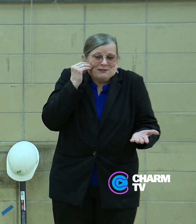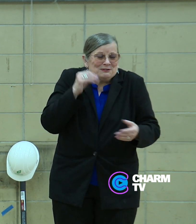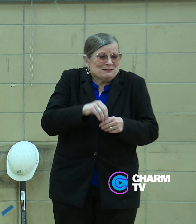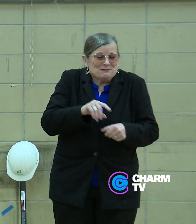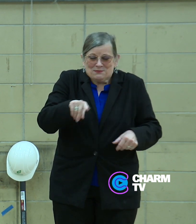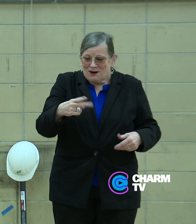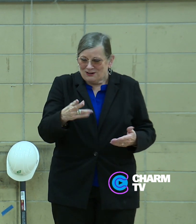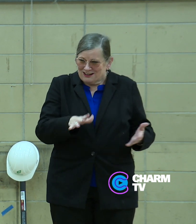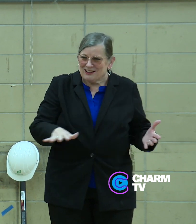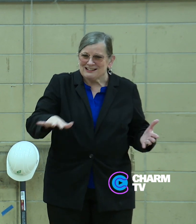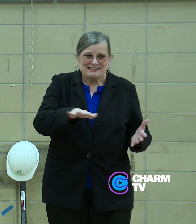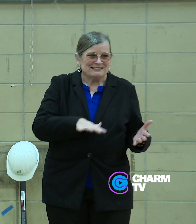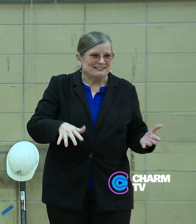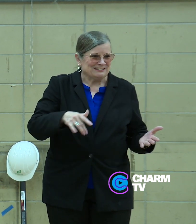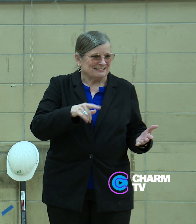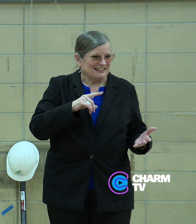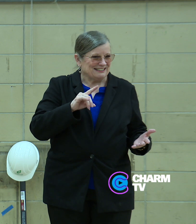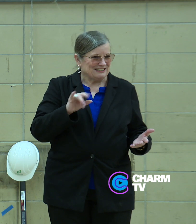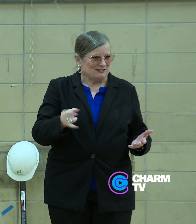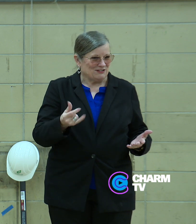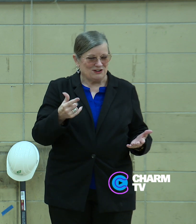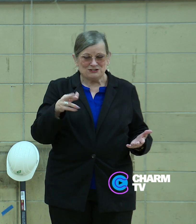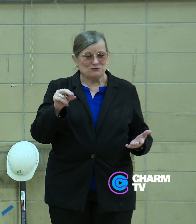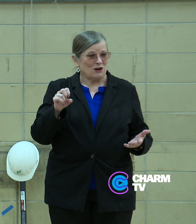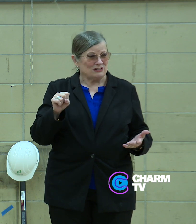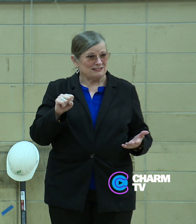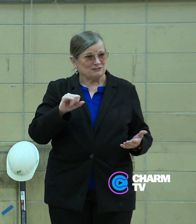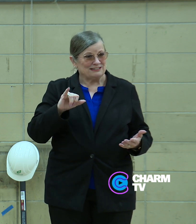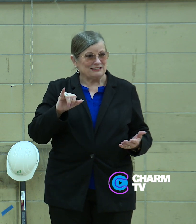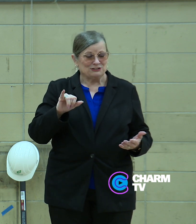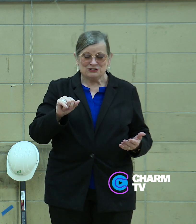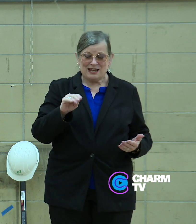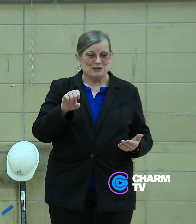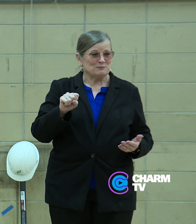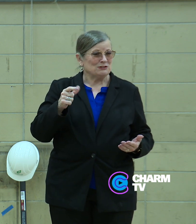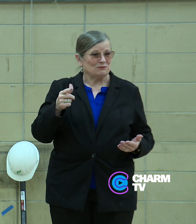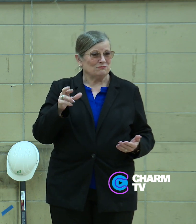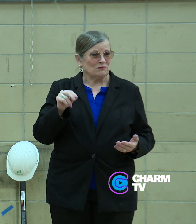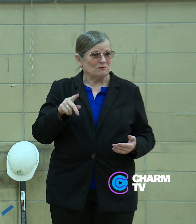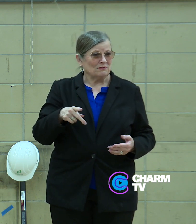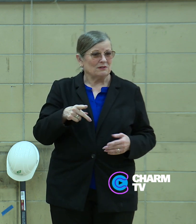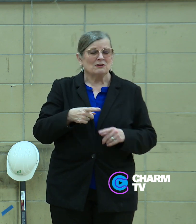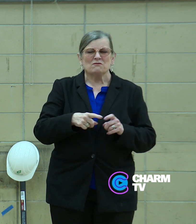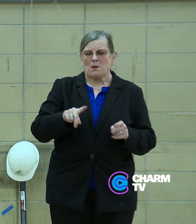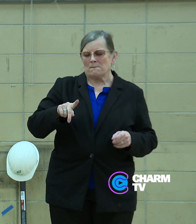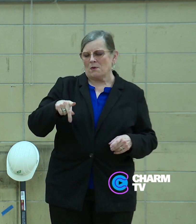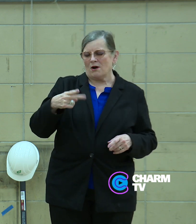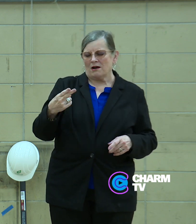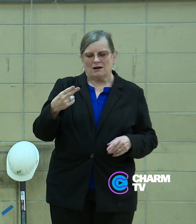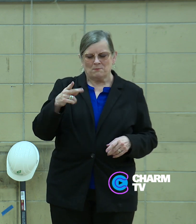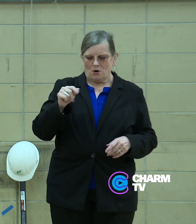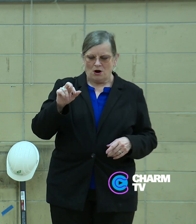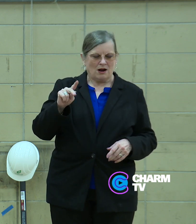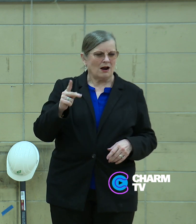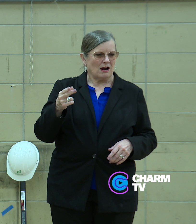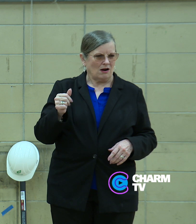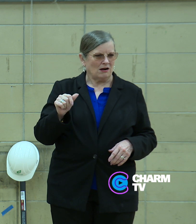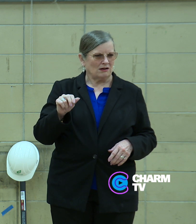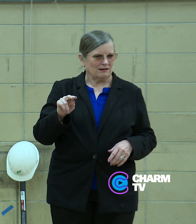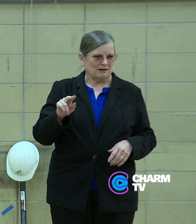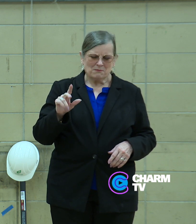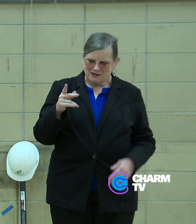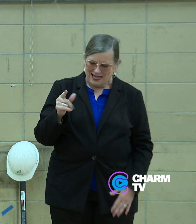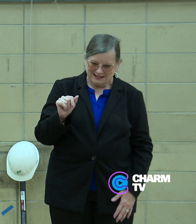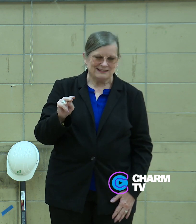home at J.D. Gross, or at James D. Gross, for those who are not from Park Heights, to translate for everyone else, and the rec center that I spent